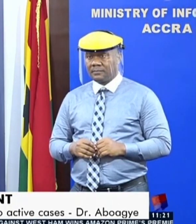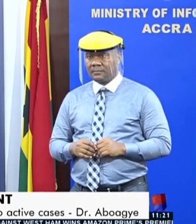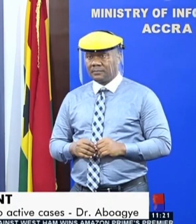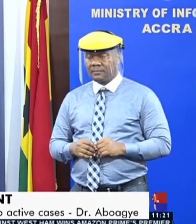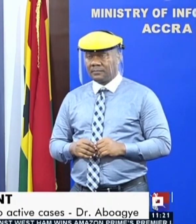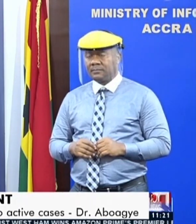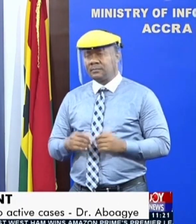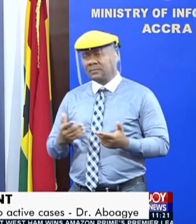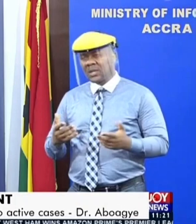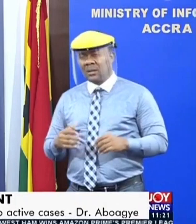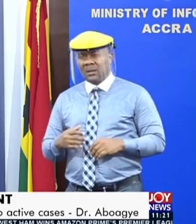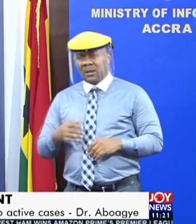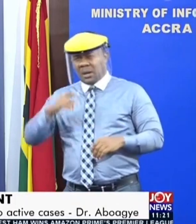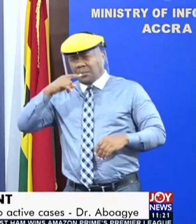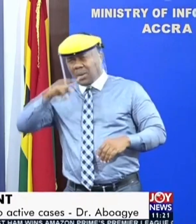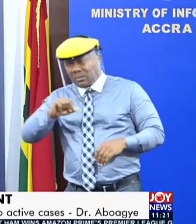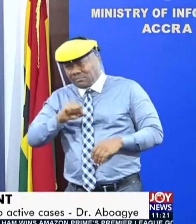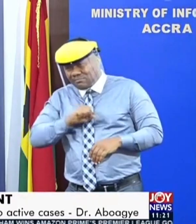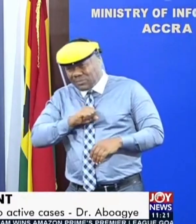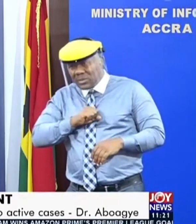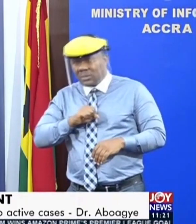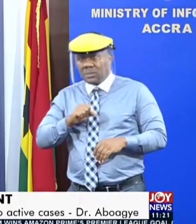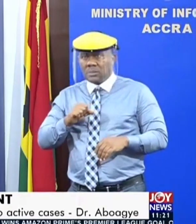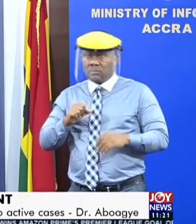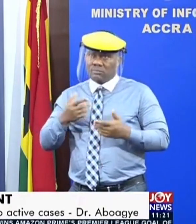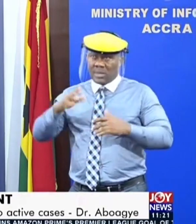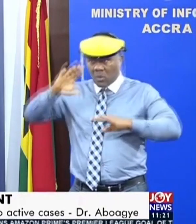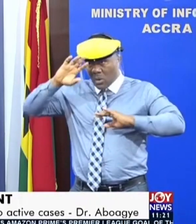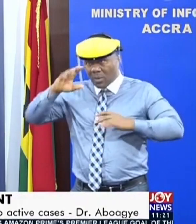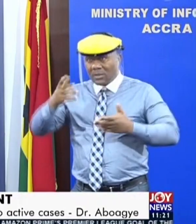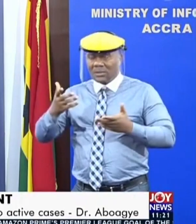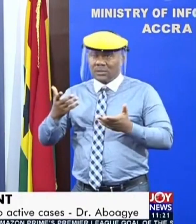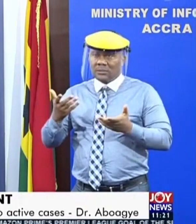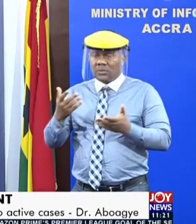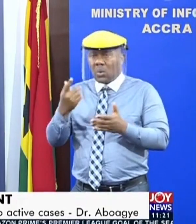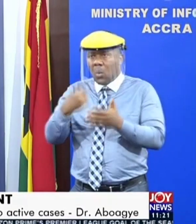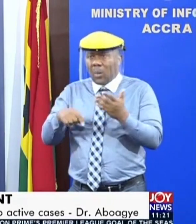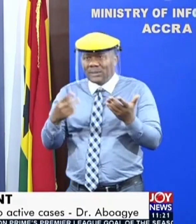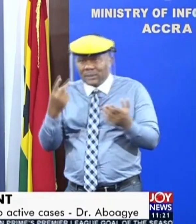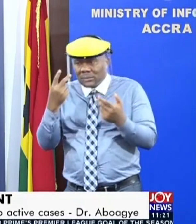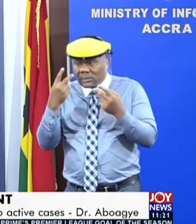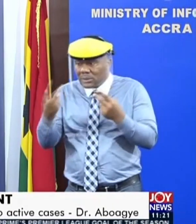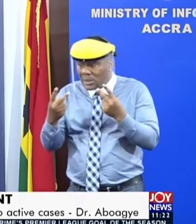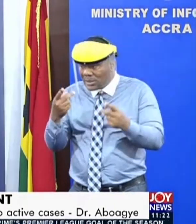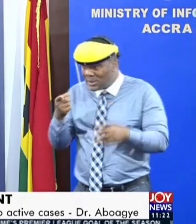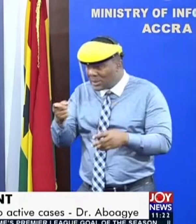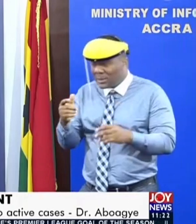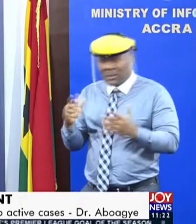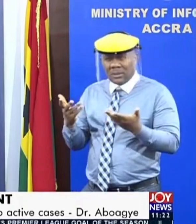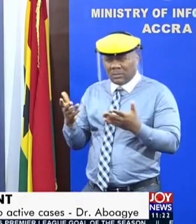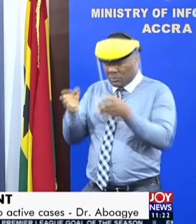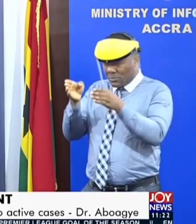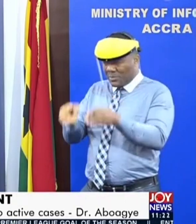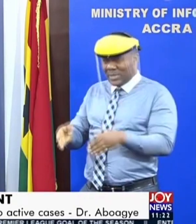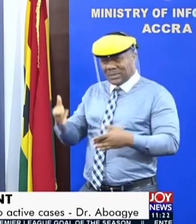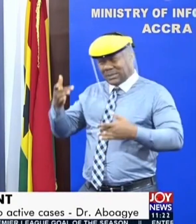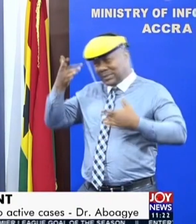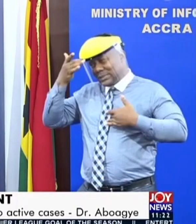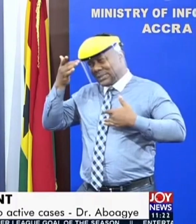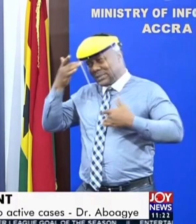What are the symptoms? I think just to remind people, because this is a stage that we want to be with high index of suspicion so that you are able